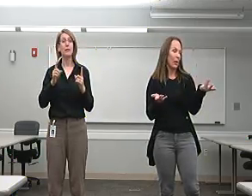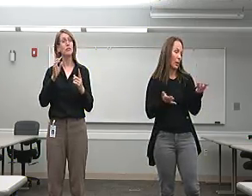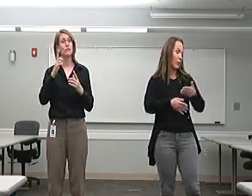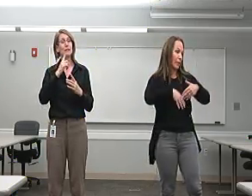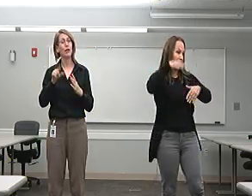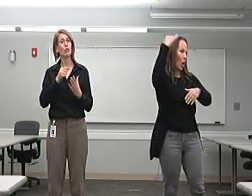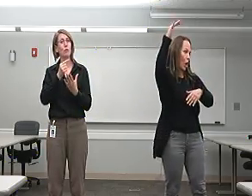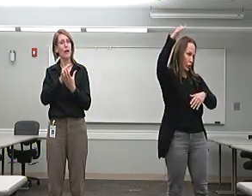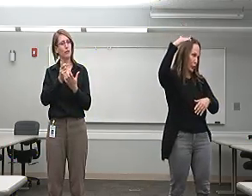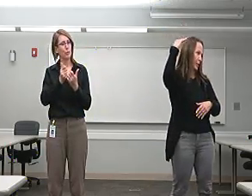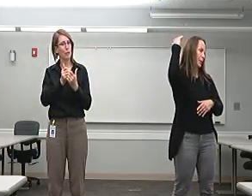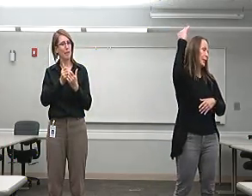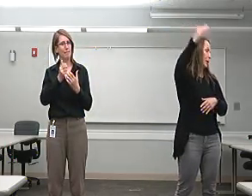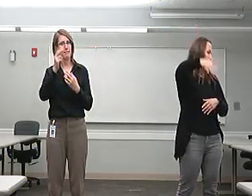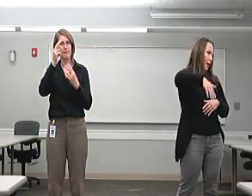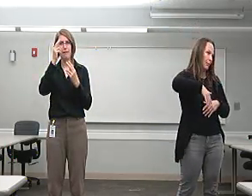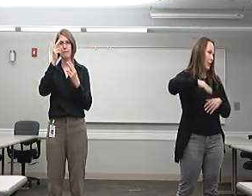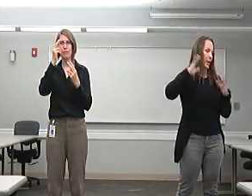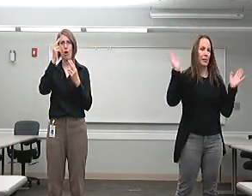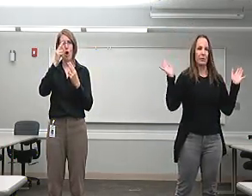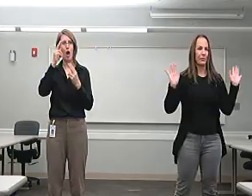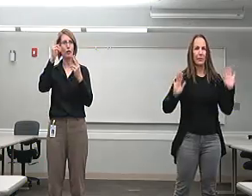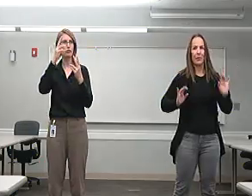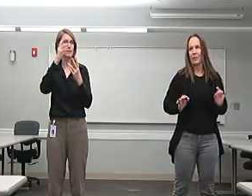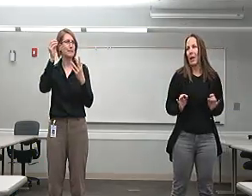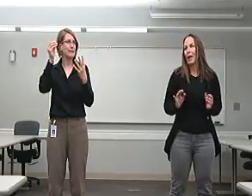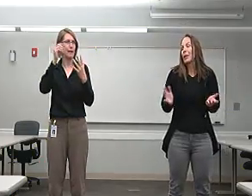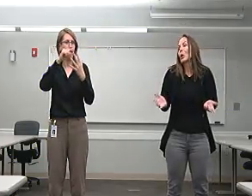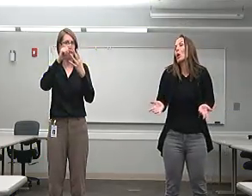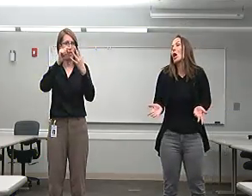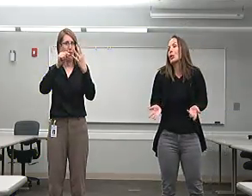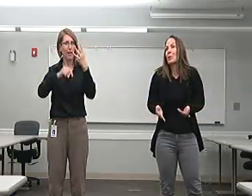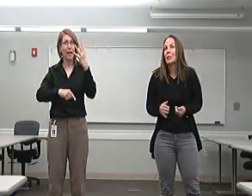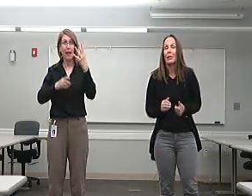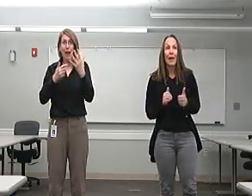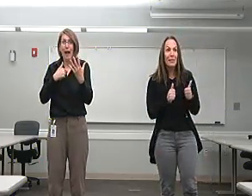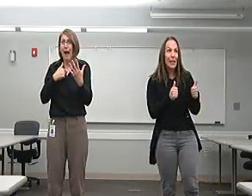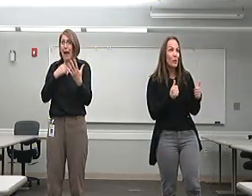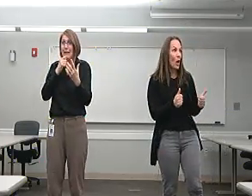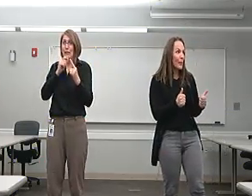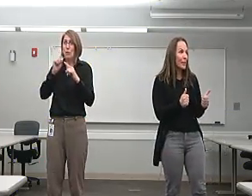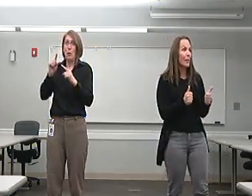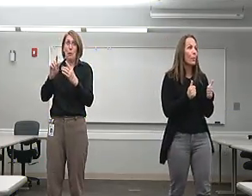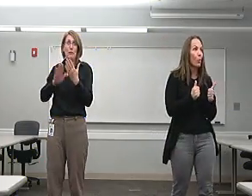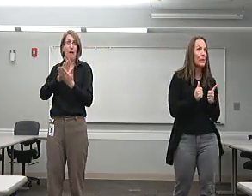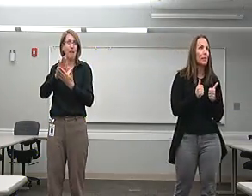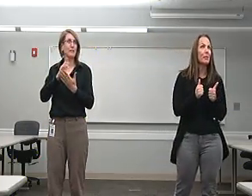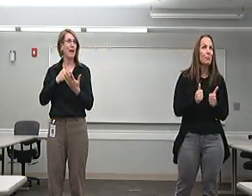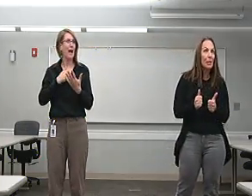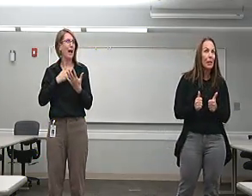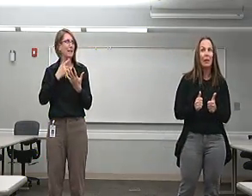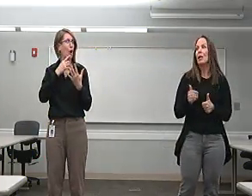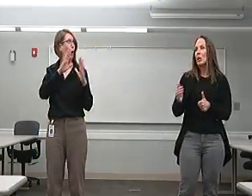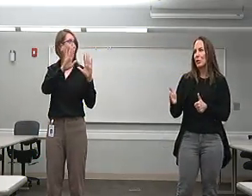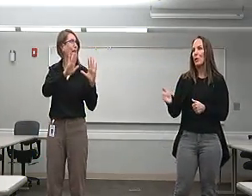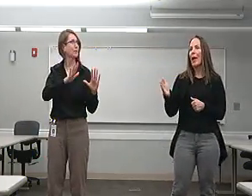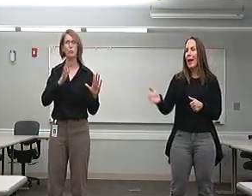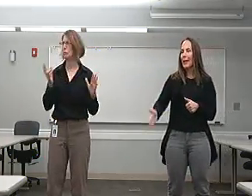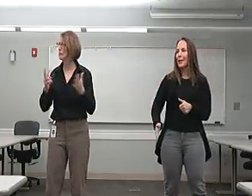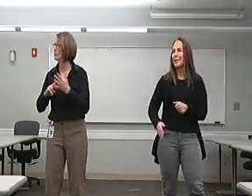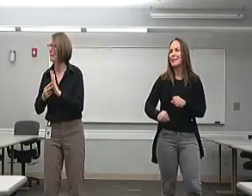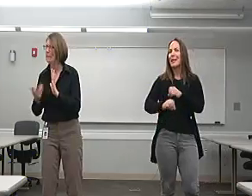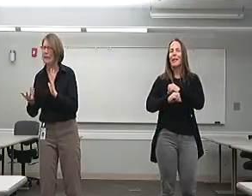honors and all kinds of stuff that I didn't go to college. I was like, that sounds awesome. What does it mean? So that is